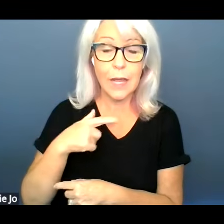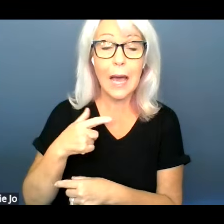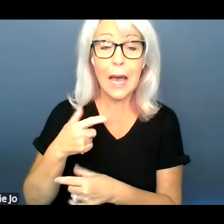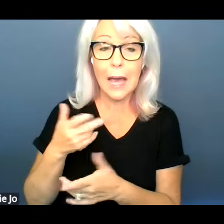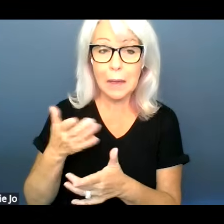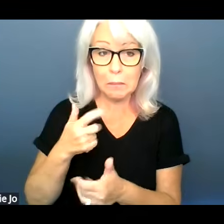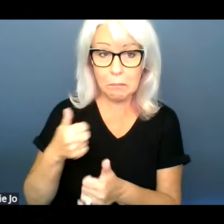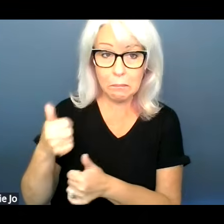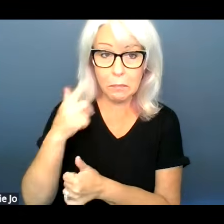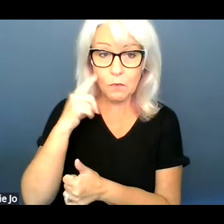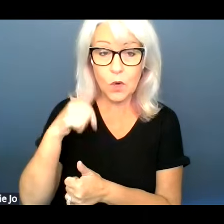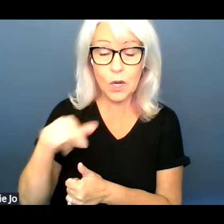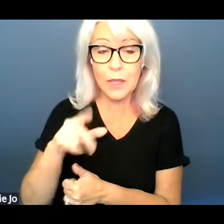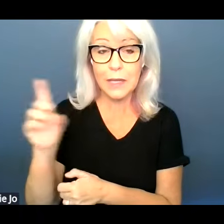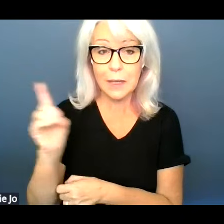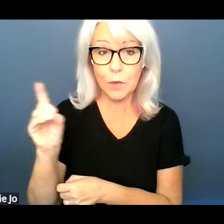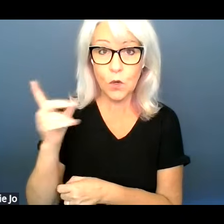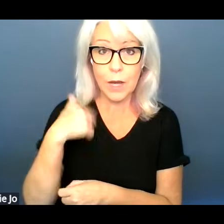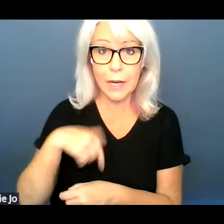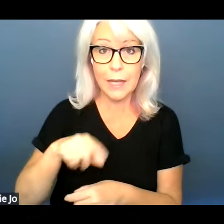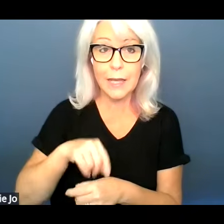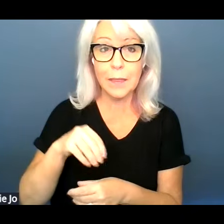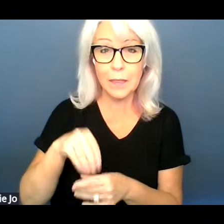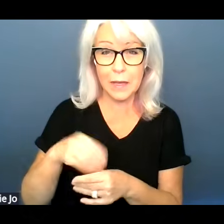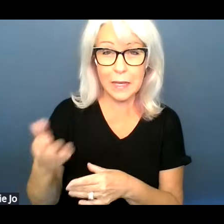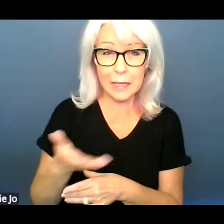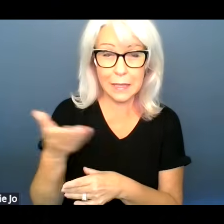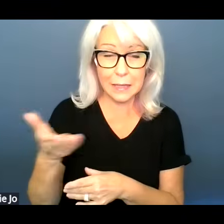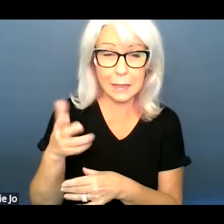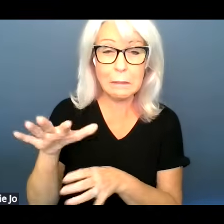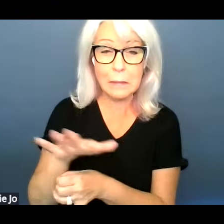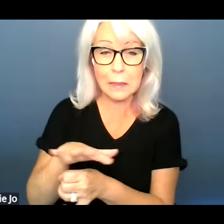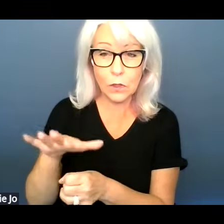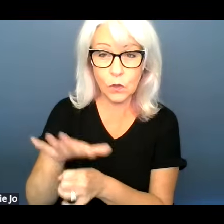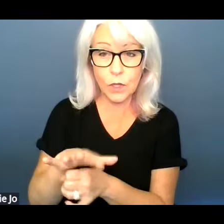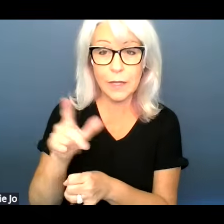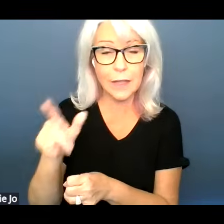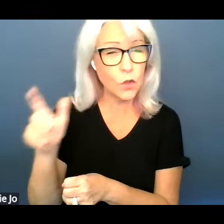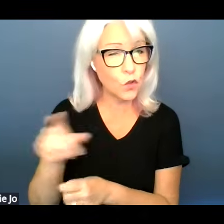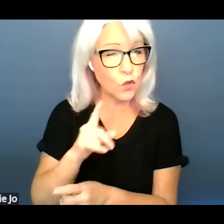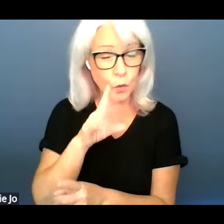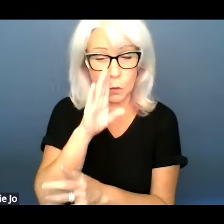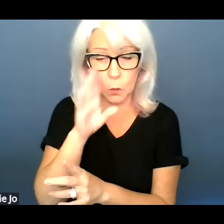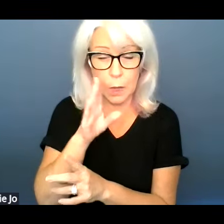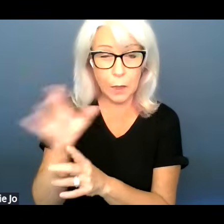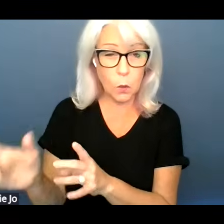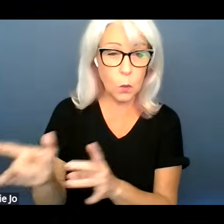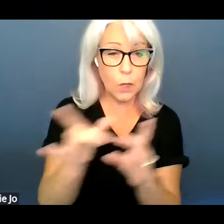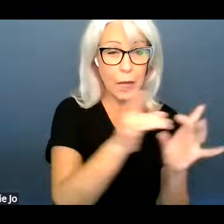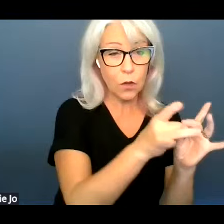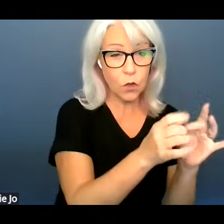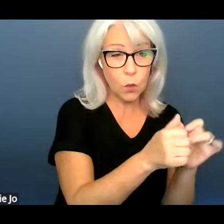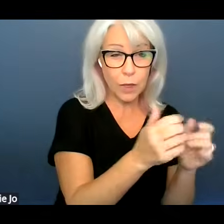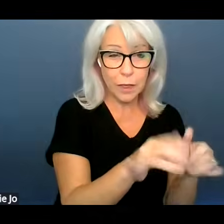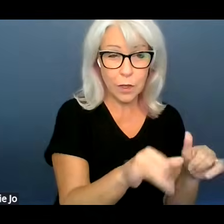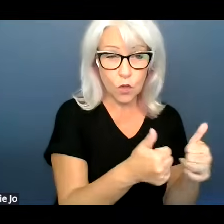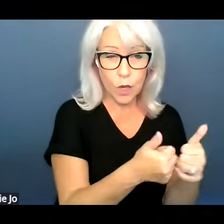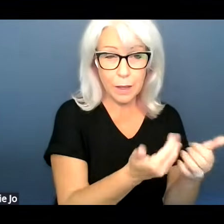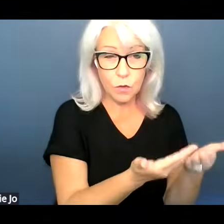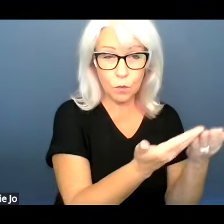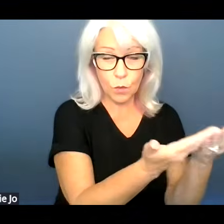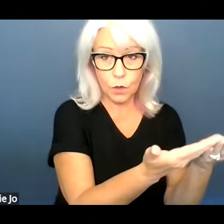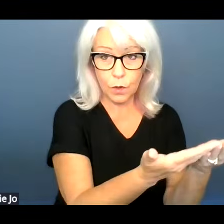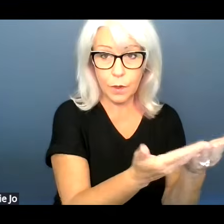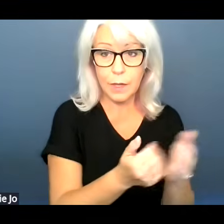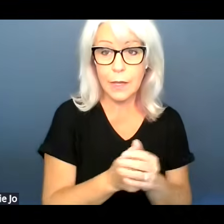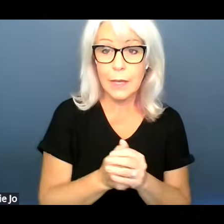District that my campaign believes there is a direct correlation to the challenge before you today. As the candidate that was never